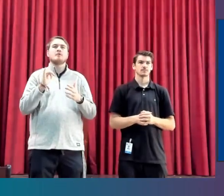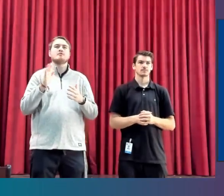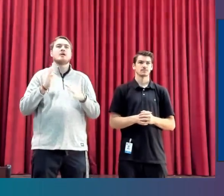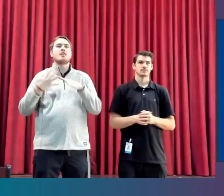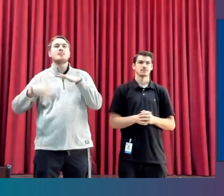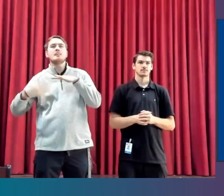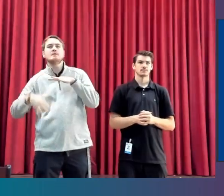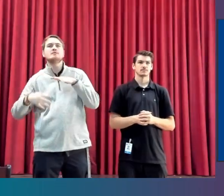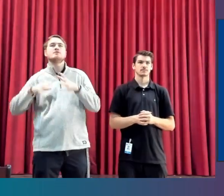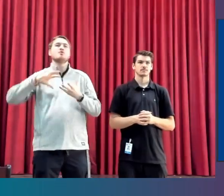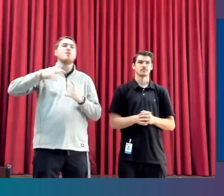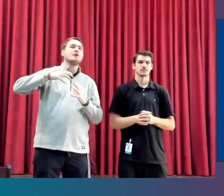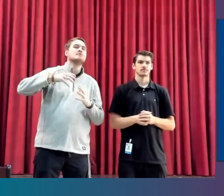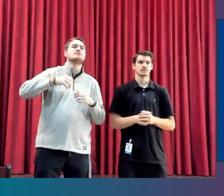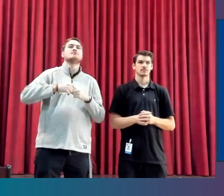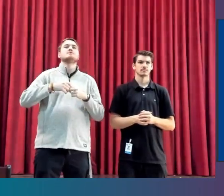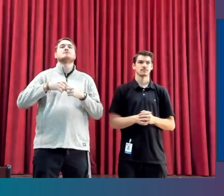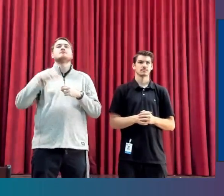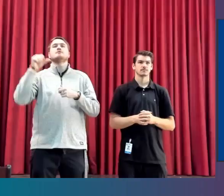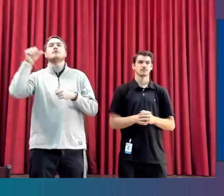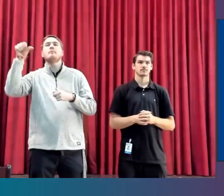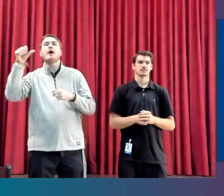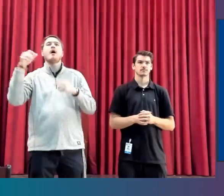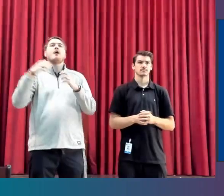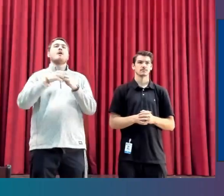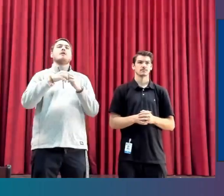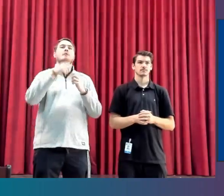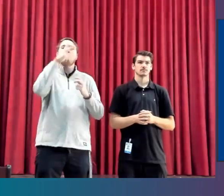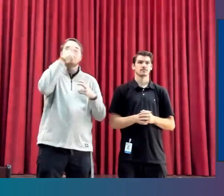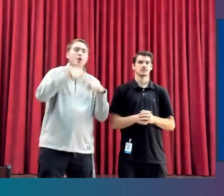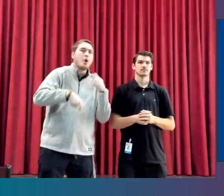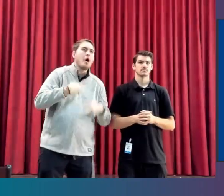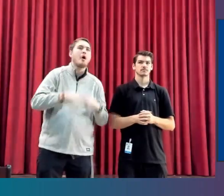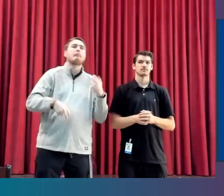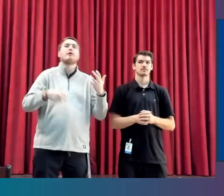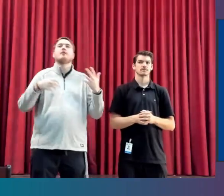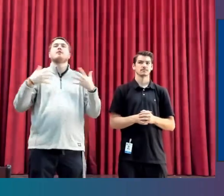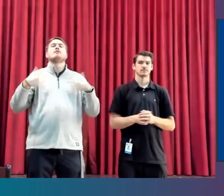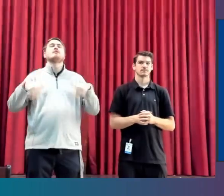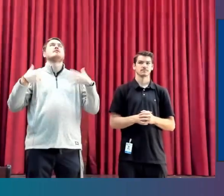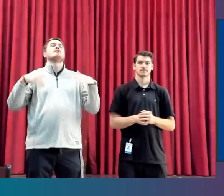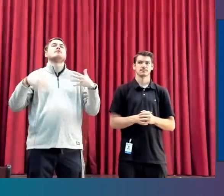there's a lot of places that are really, really old.